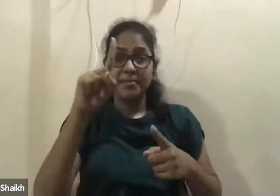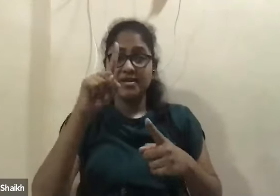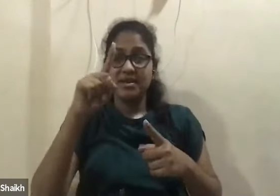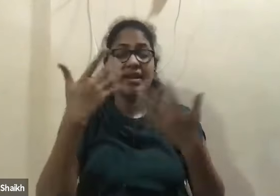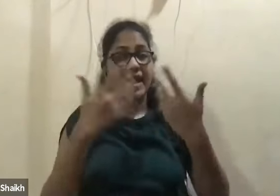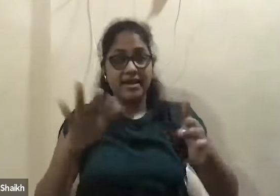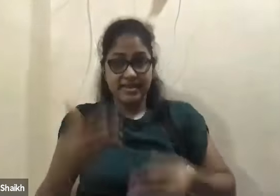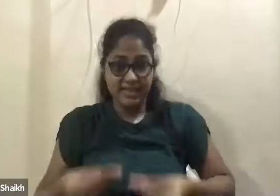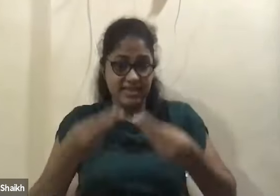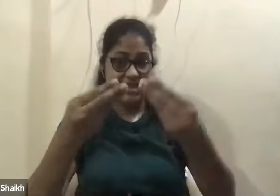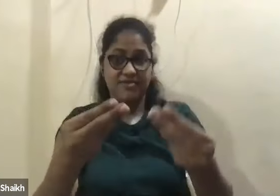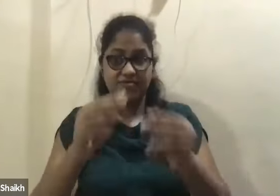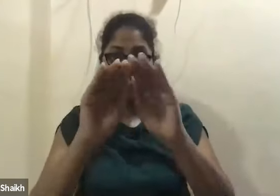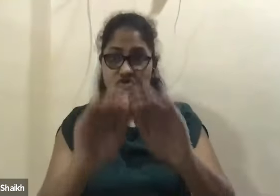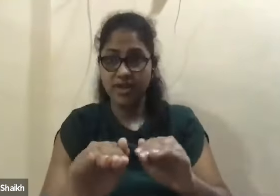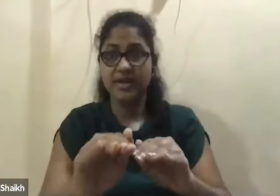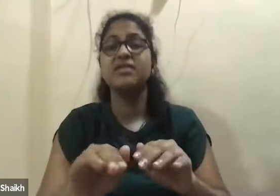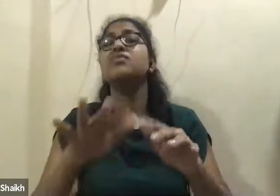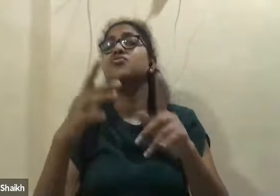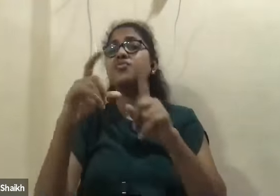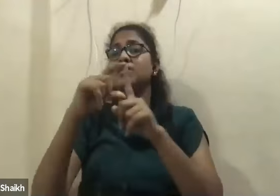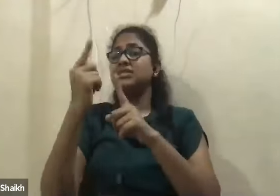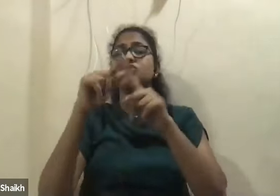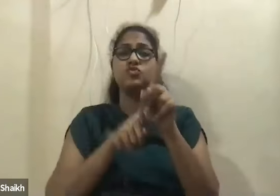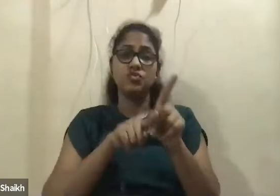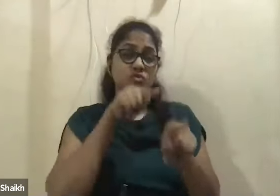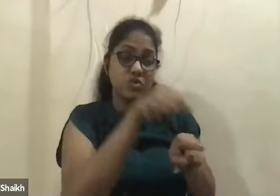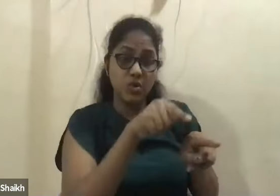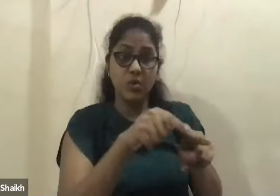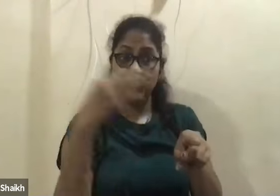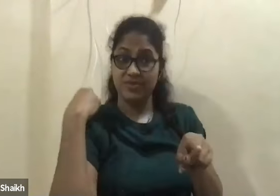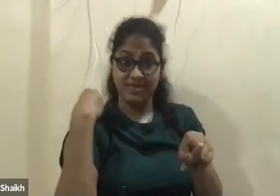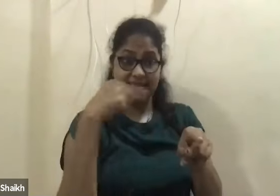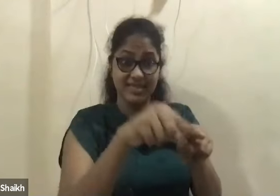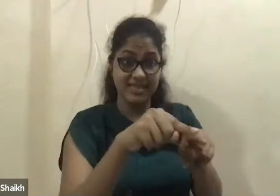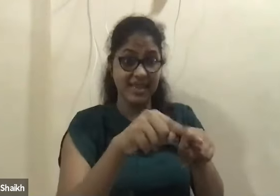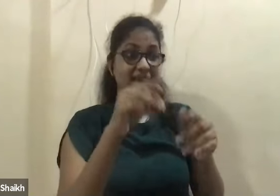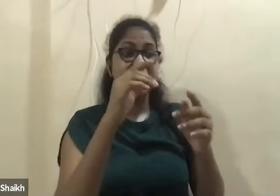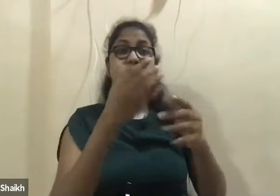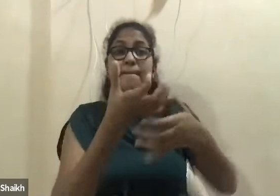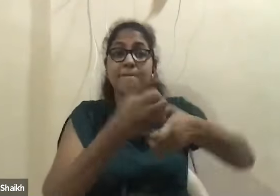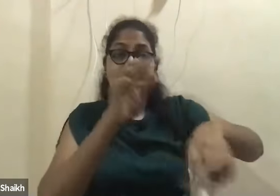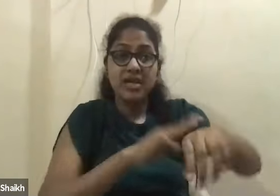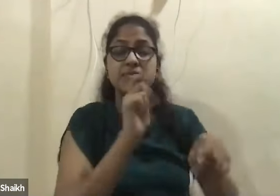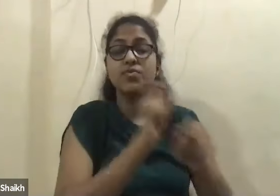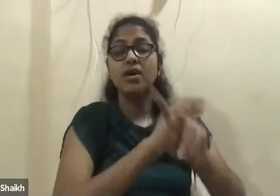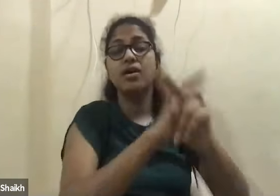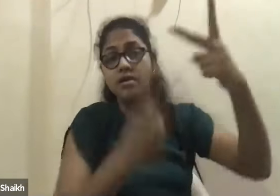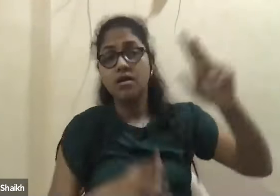So this duty and power of the trustees have to be that specific. Right. And you, Sanchita ma'am, had mentioned about, you